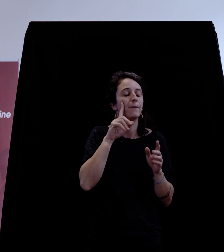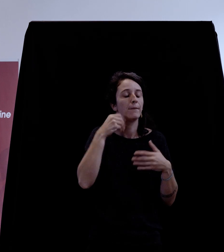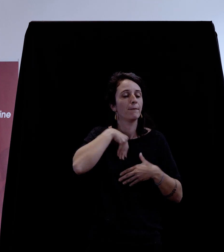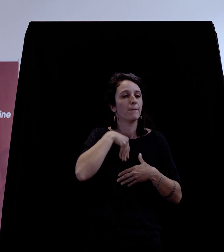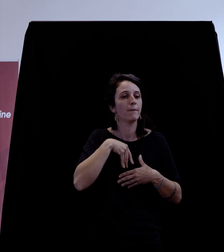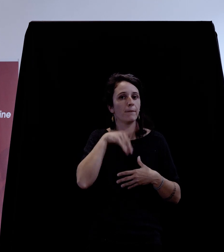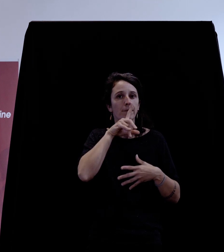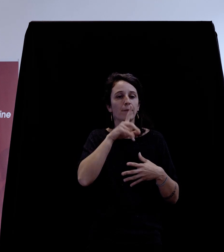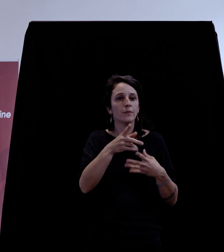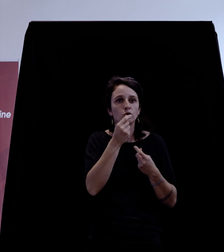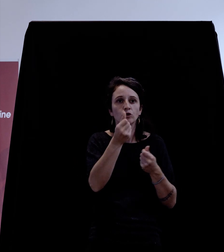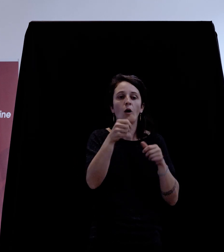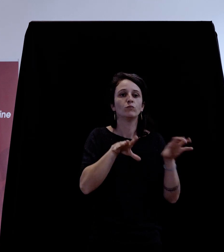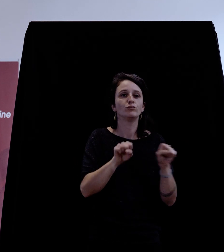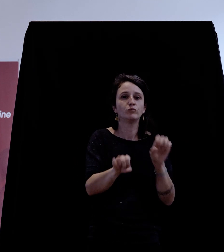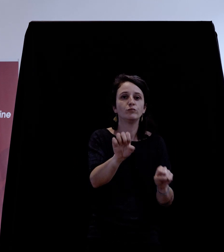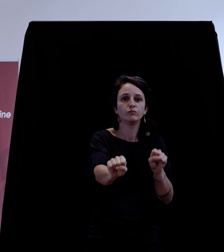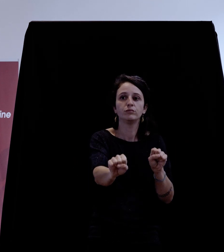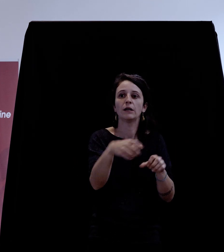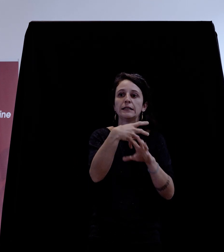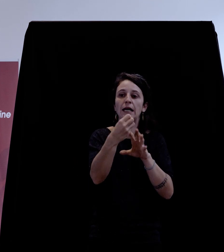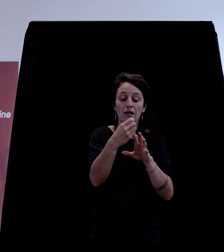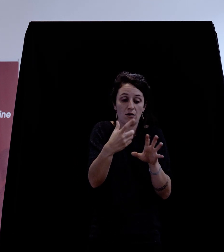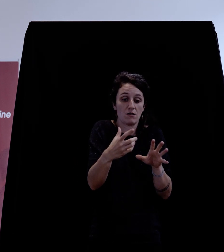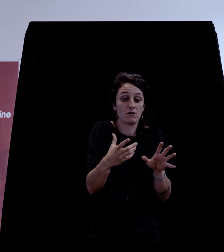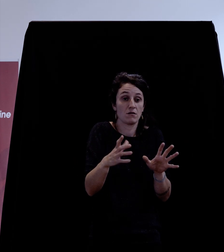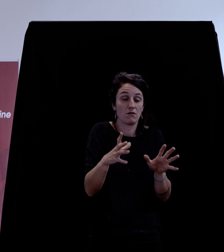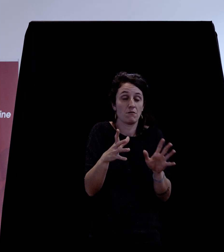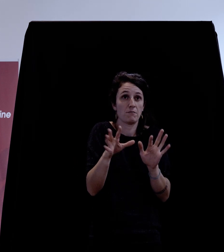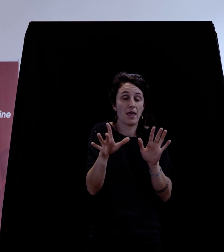just multiplies the impact.